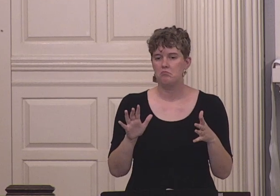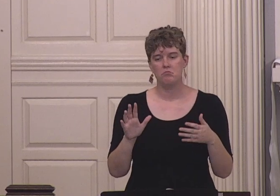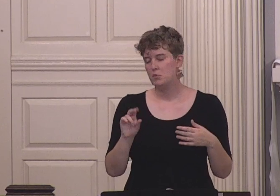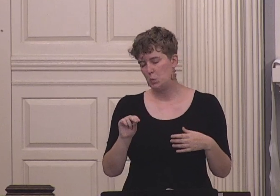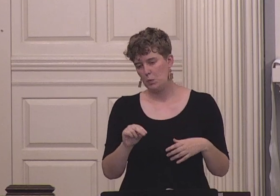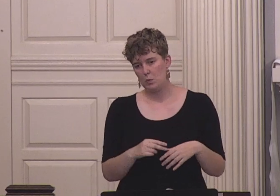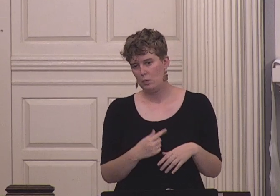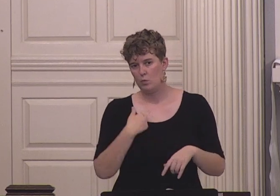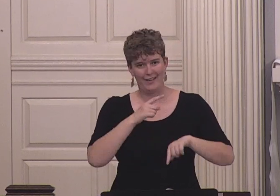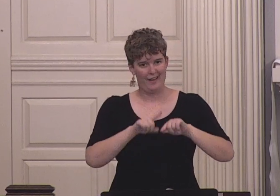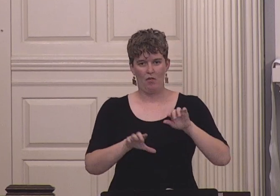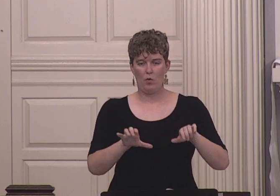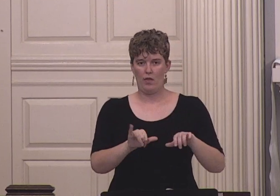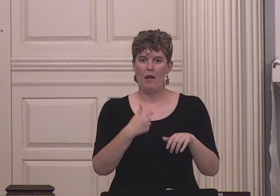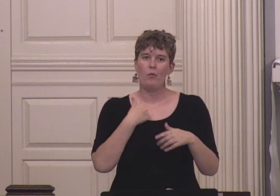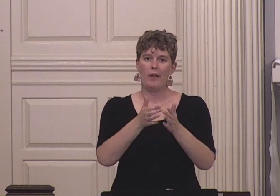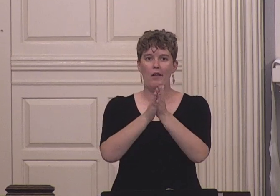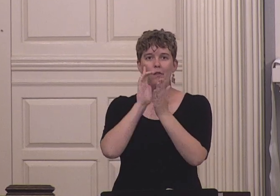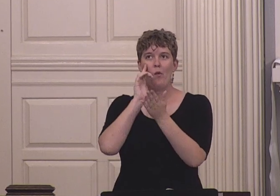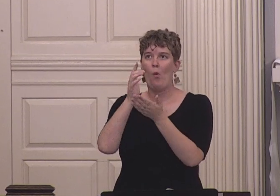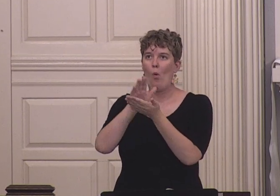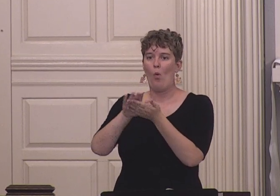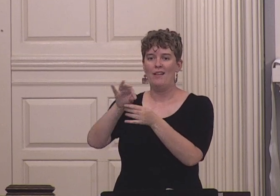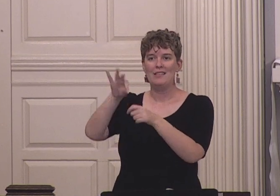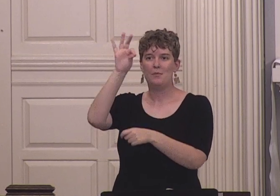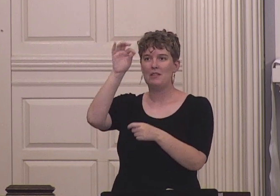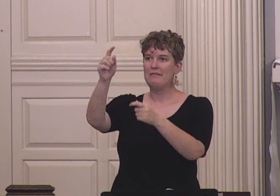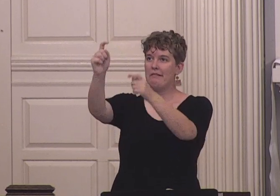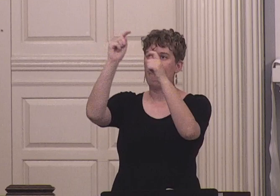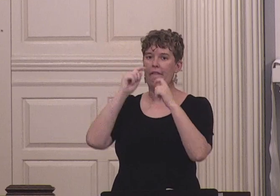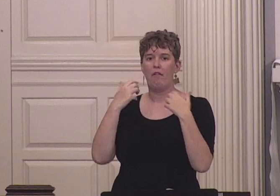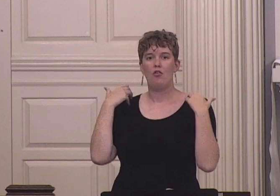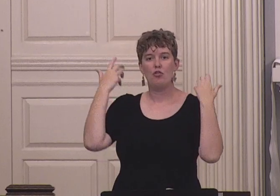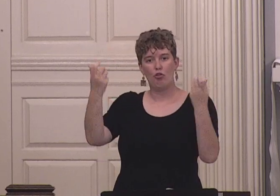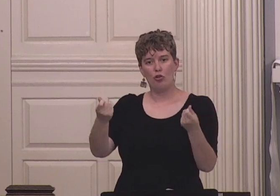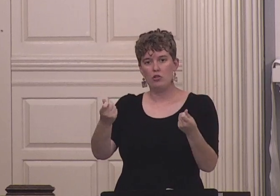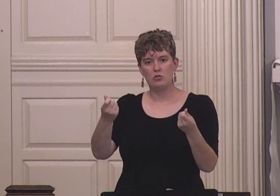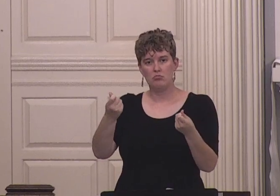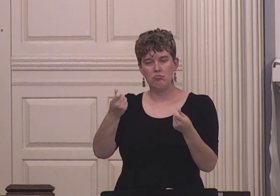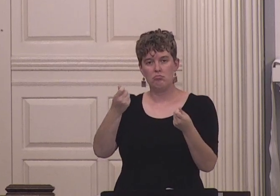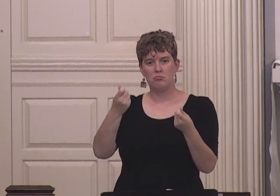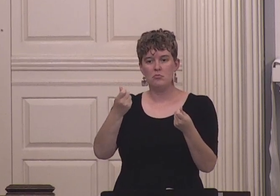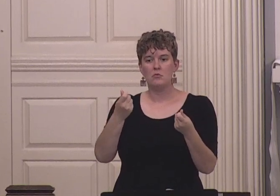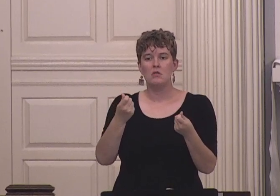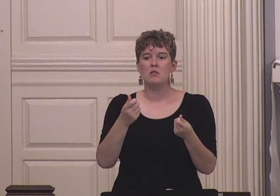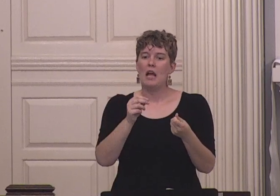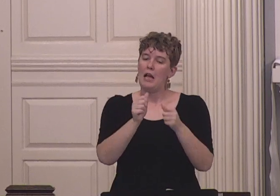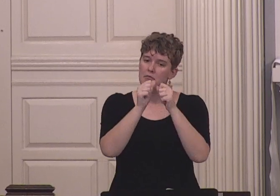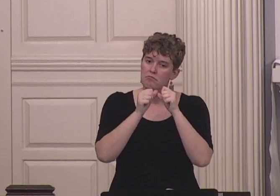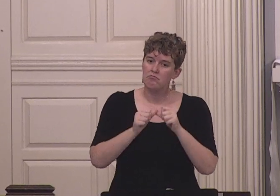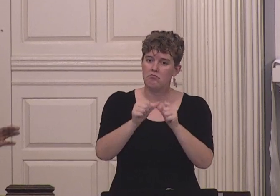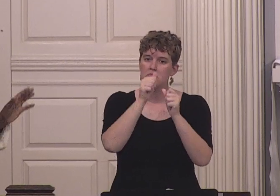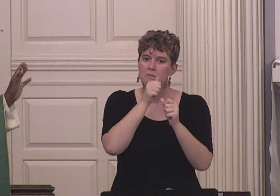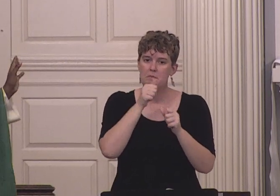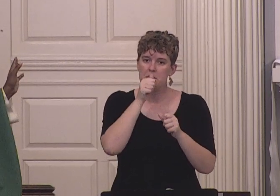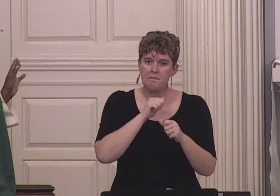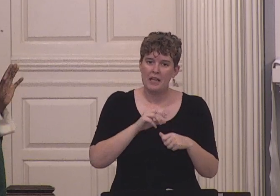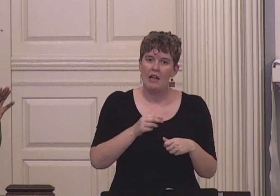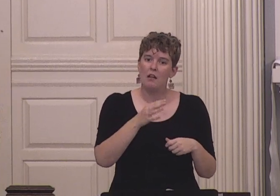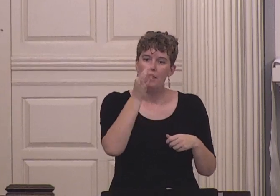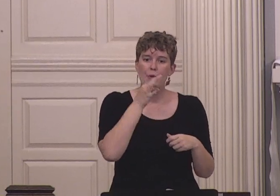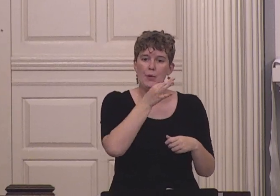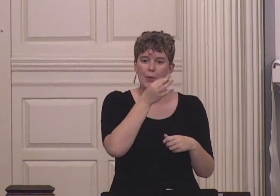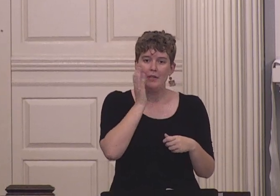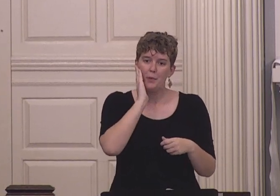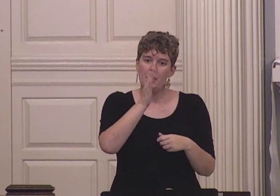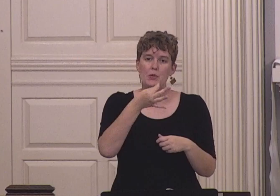that. We invoke the Holy Spirit for the gift of courage, for the gift of fortitude. And may the Eucharist that we are